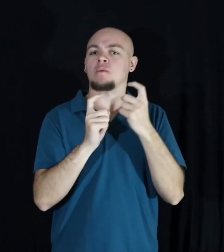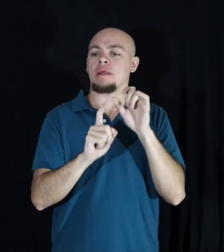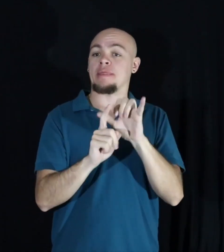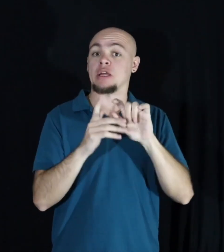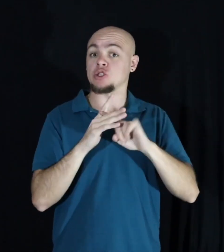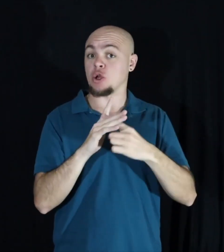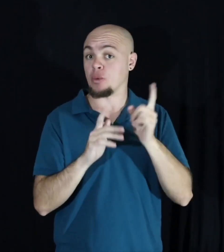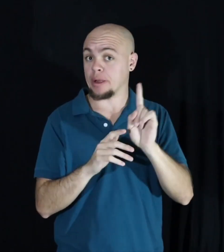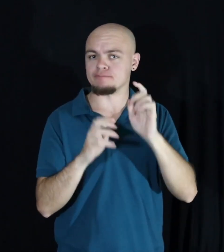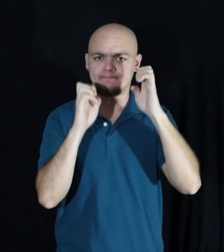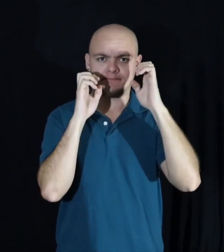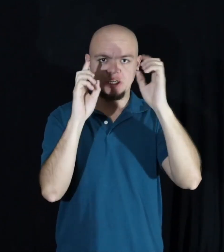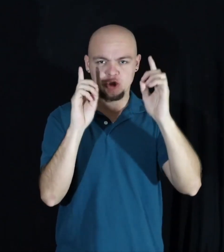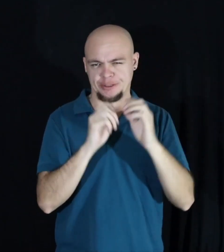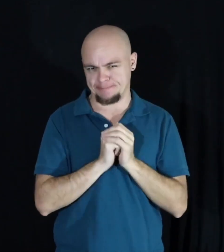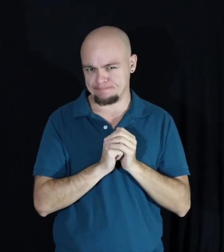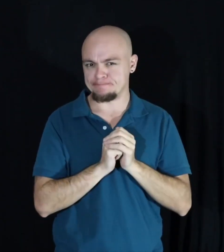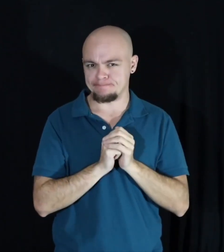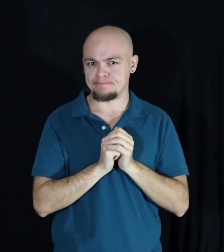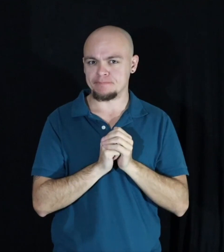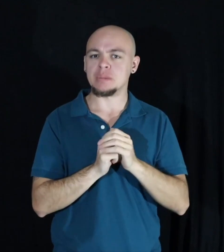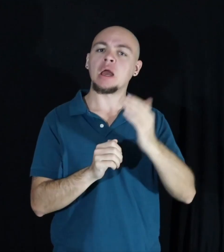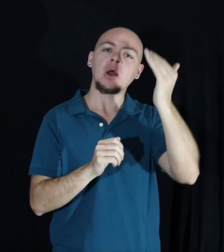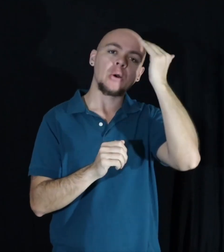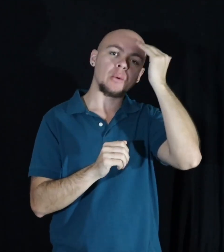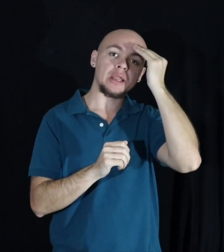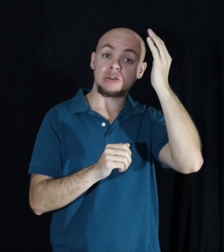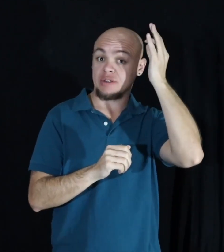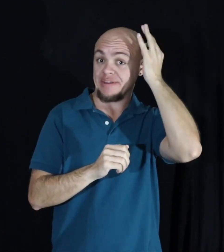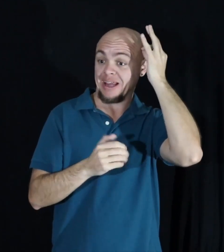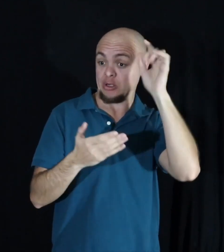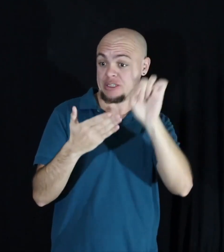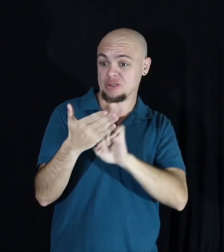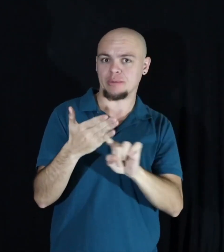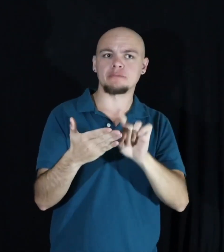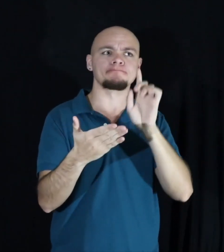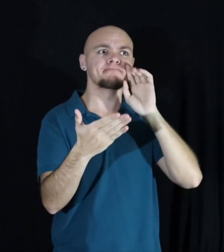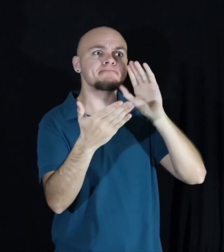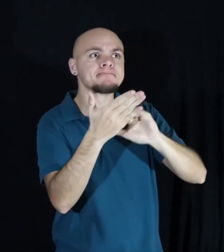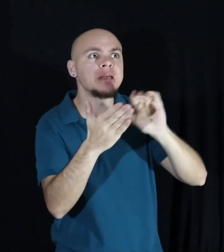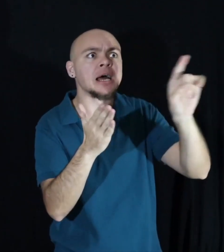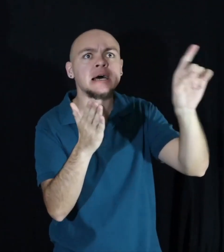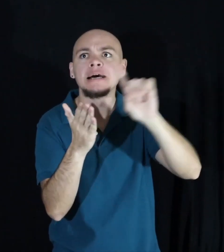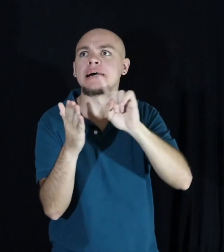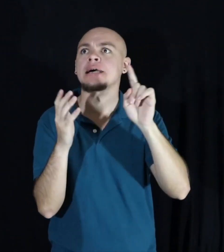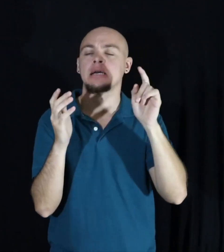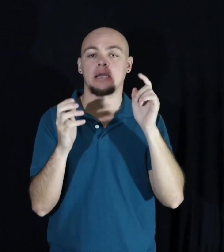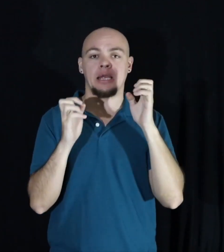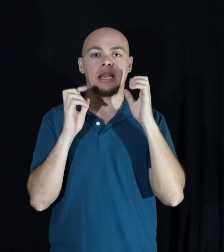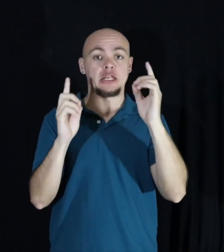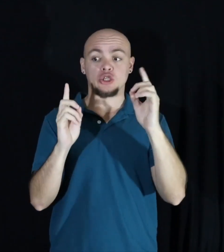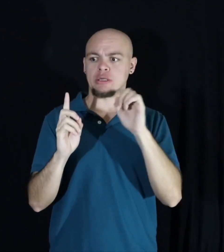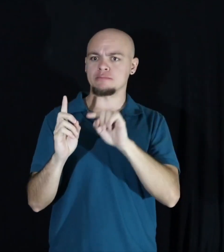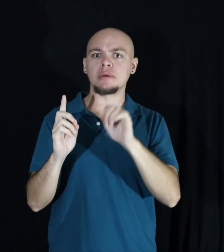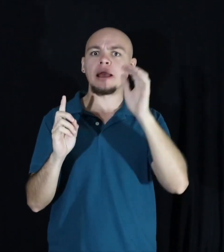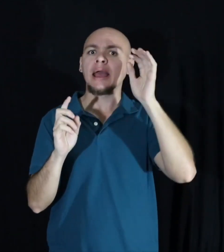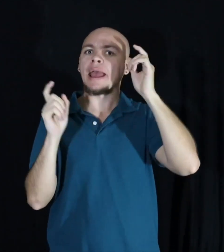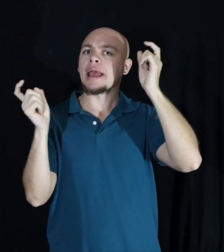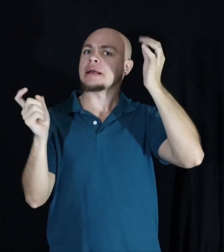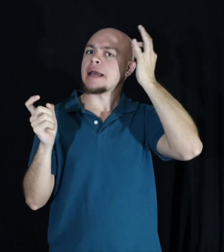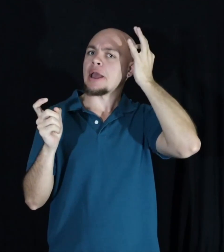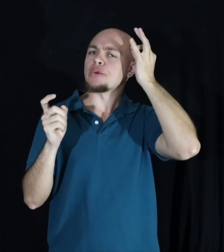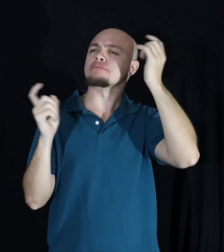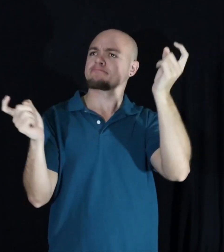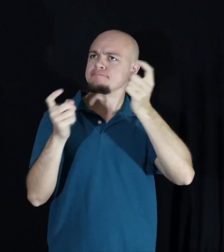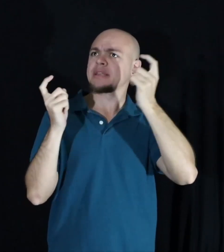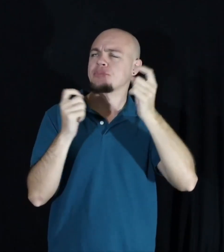with education. We want to raise awareness of hair discrimination and celebrate and educate on Afro hair.